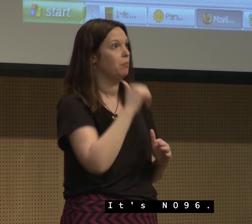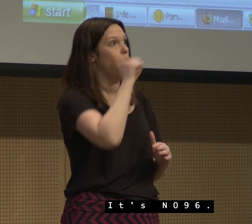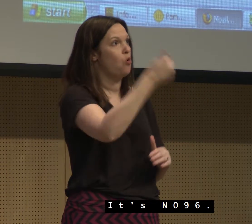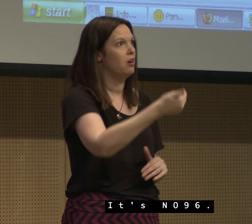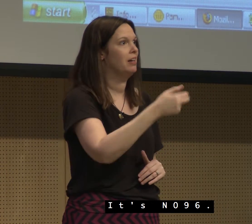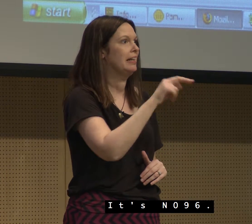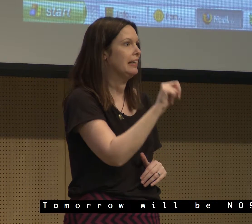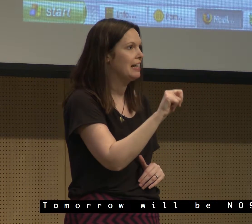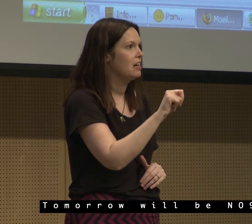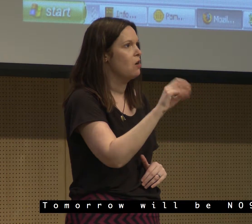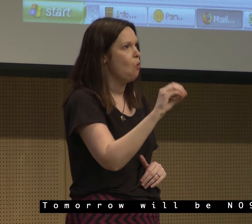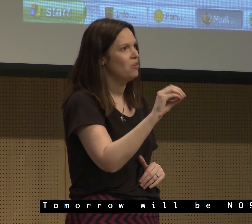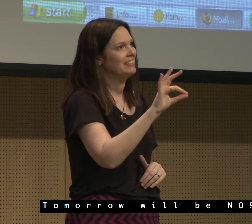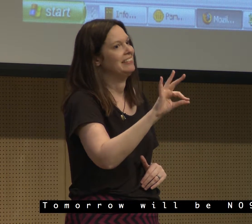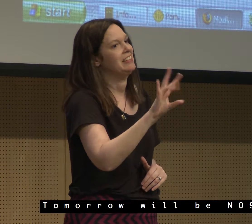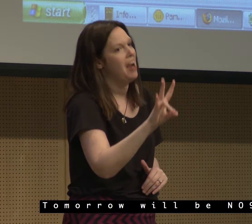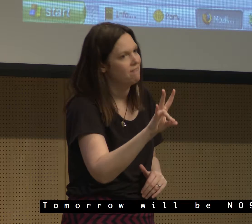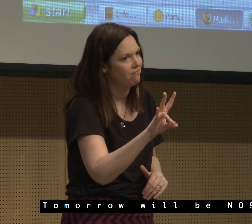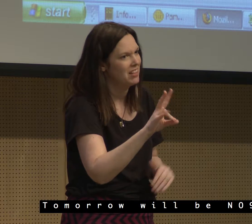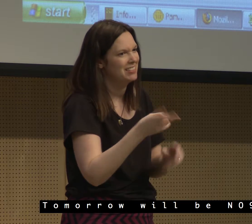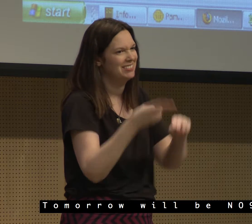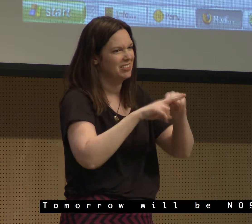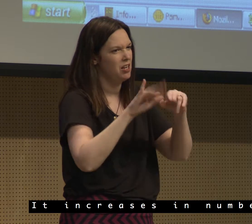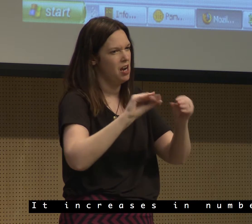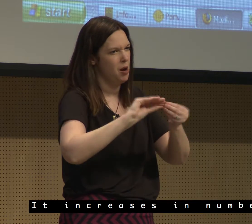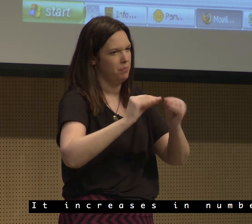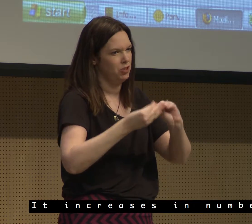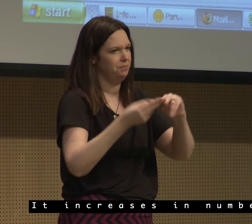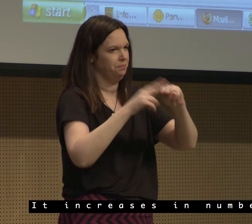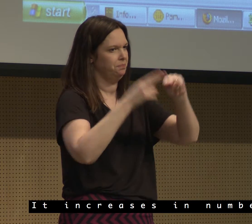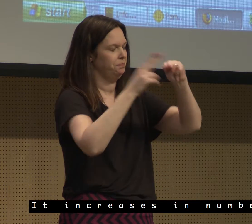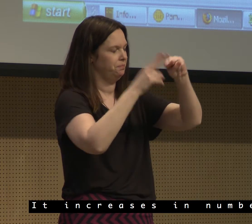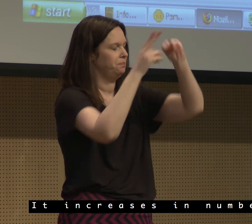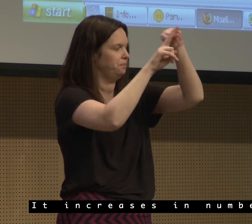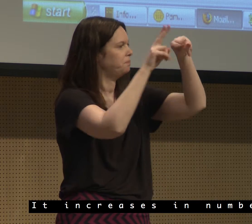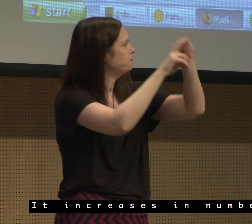N096. Tomorrow will be N097. It increases in numbers.